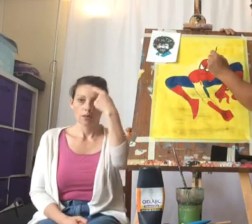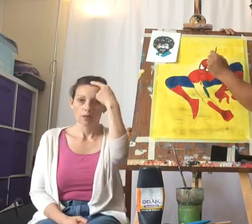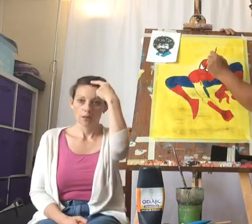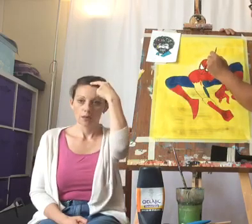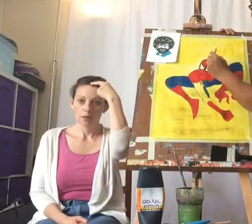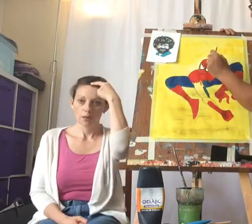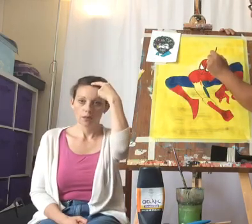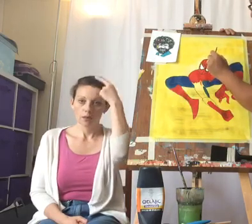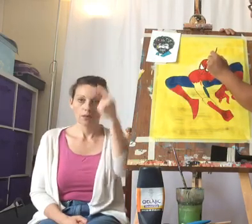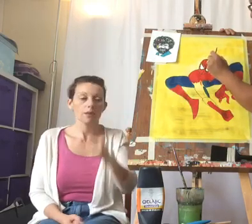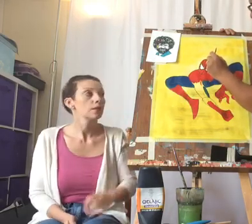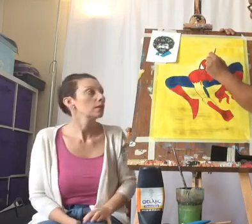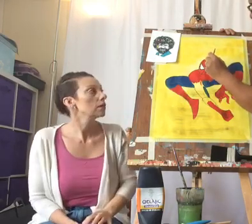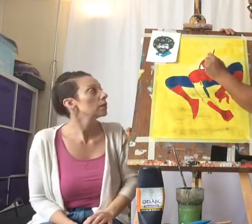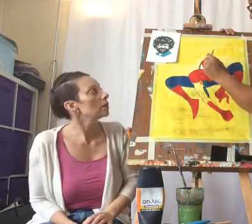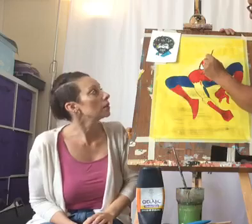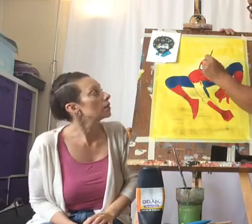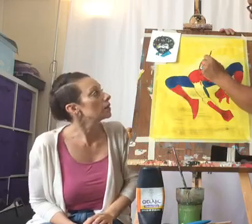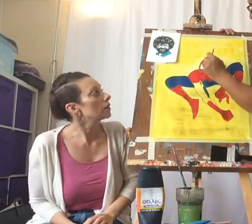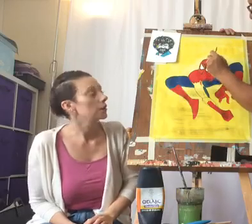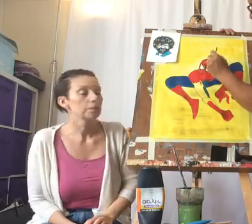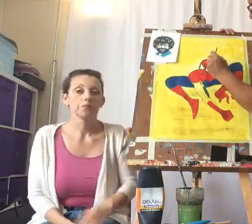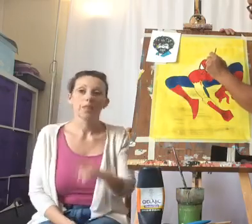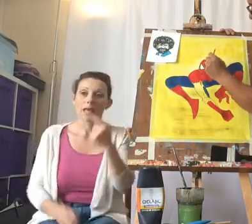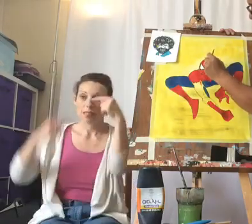there, another line